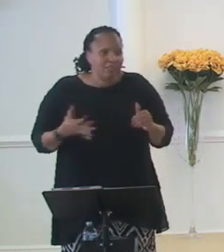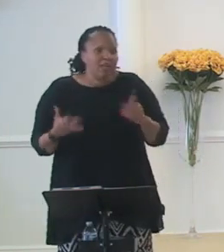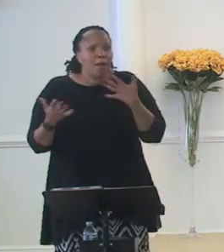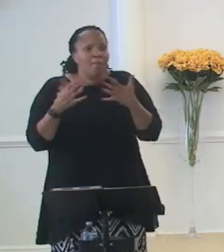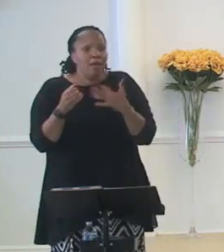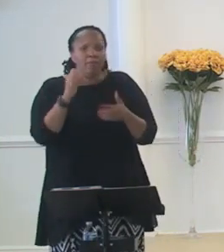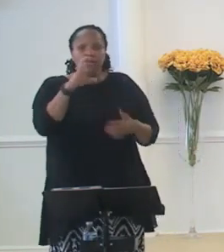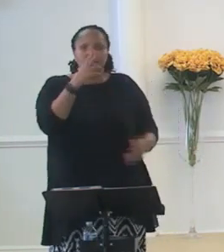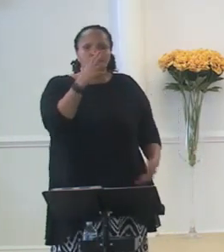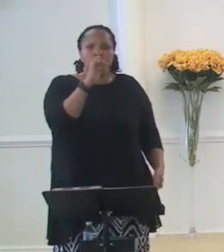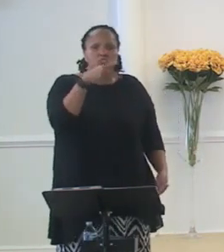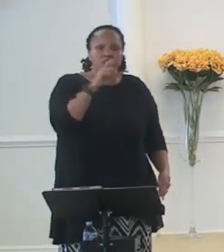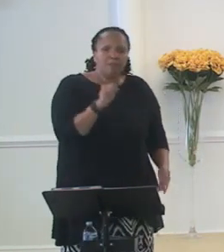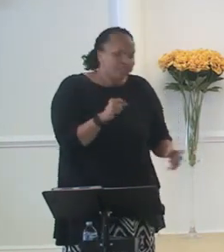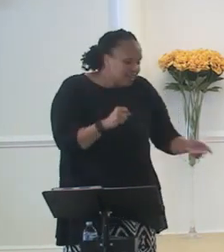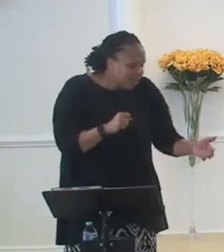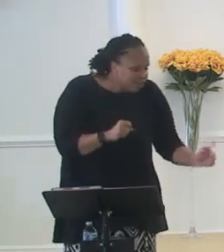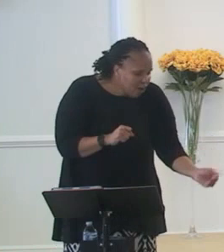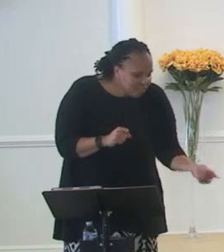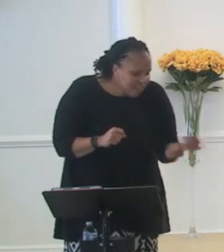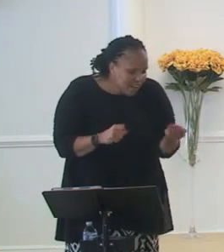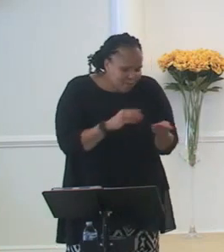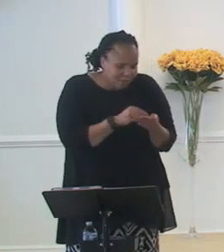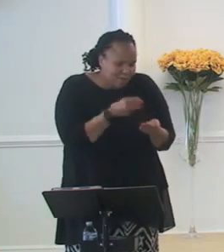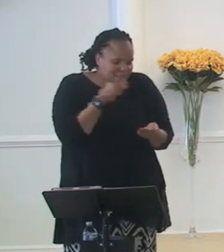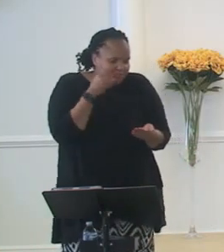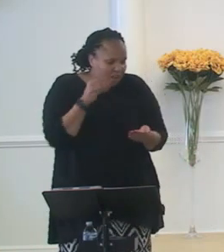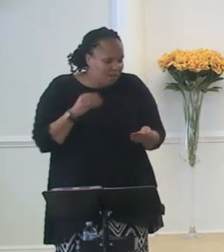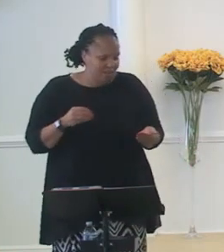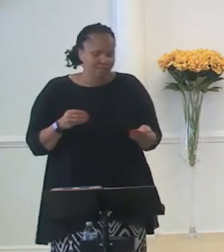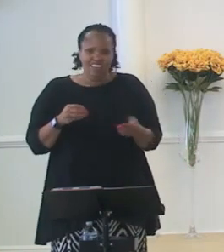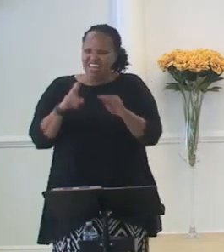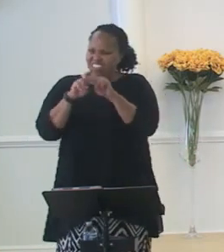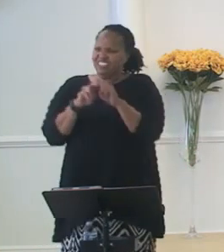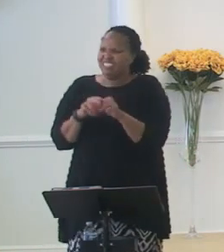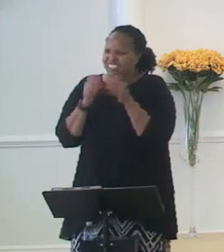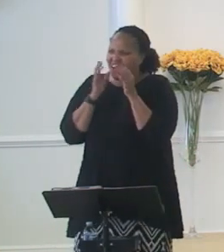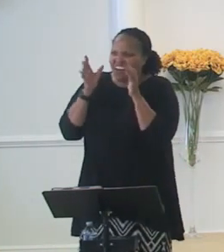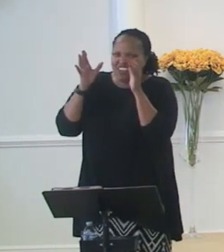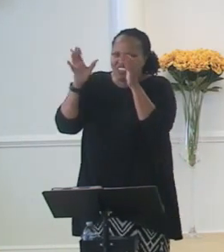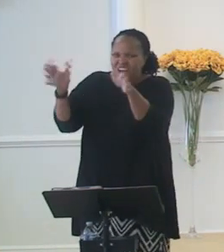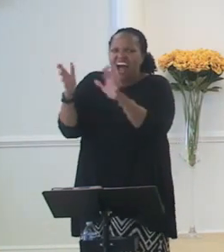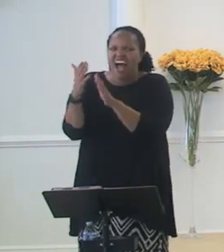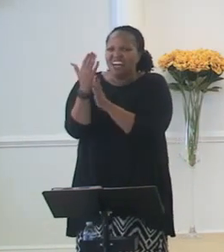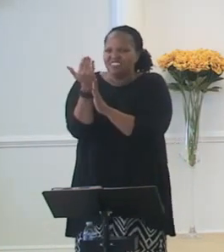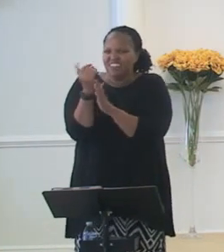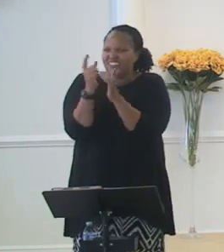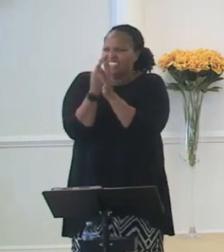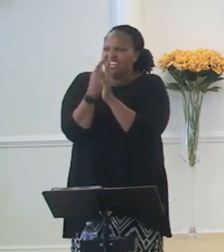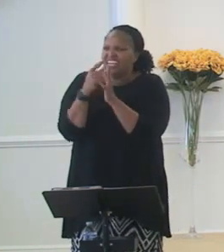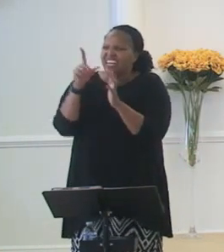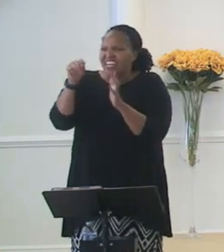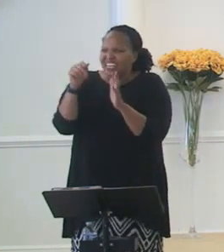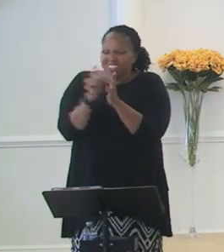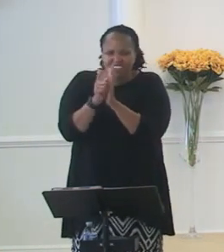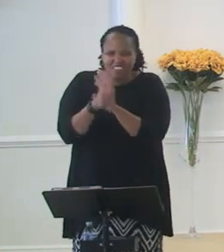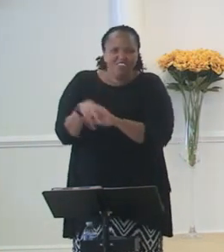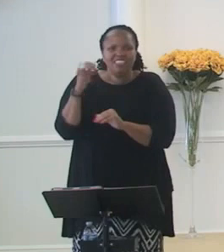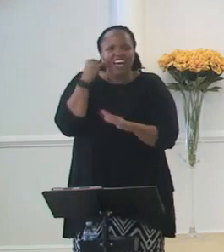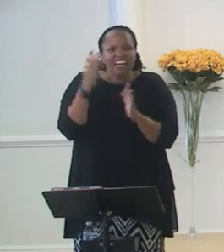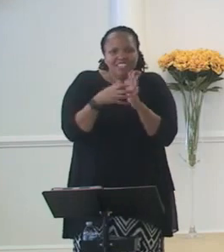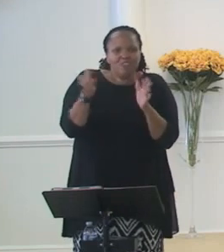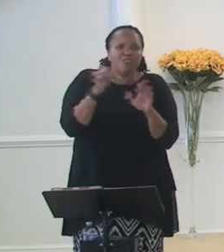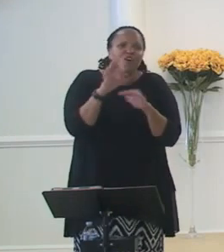something, and all you did was got a handful, and they'll sit and cry for 15, 20 minutes as if you took the